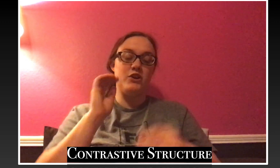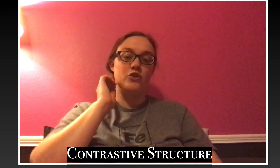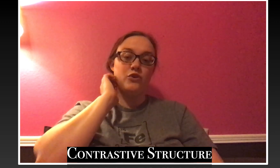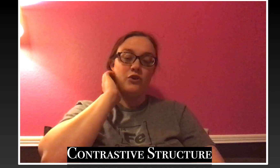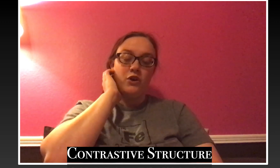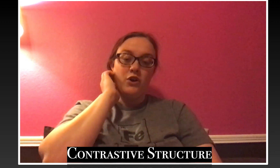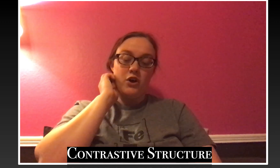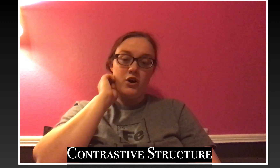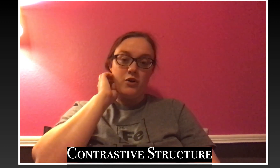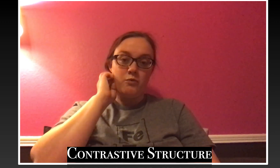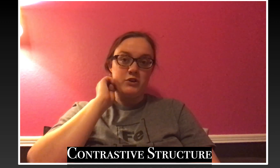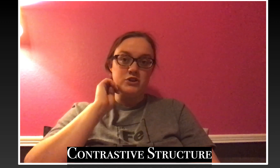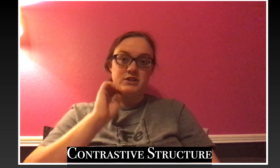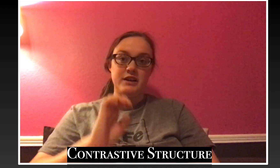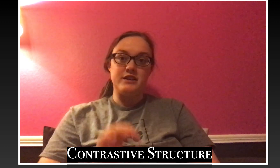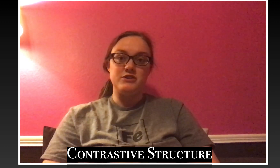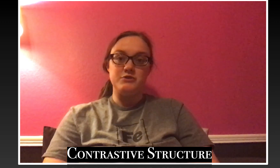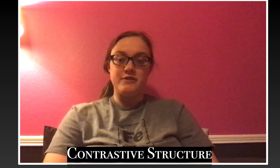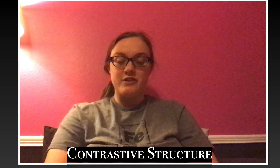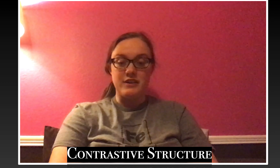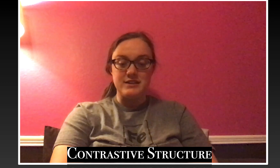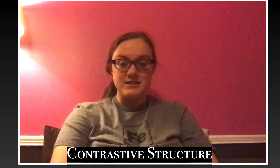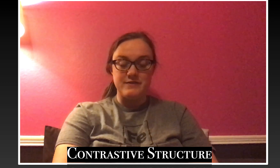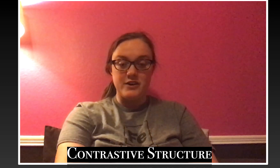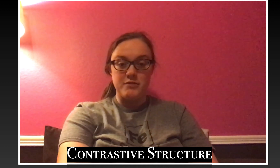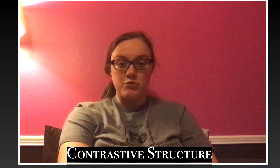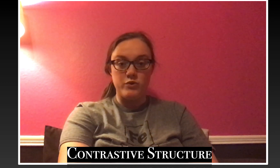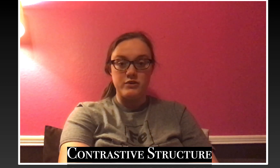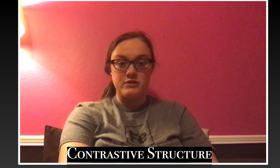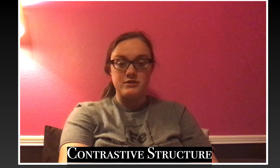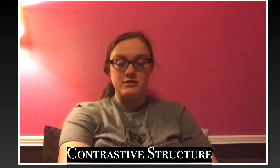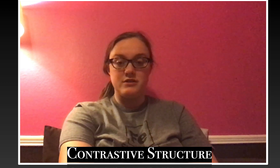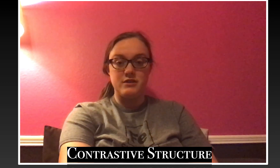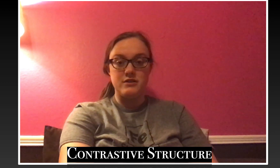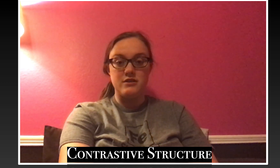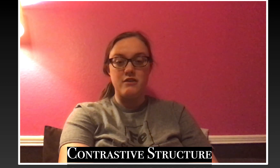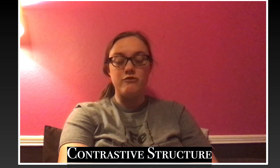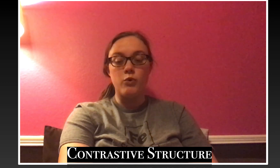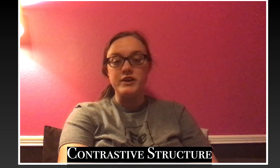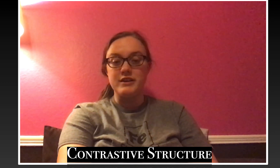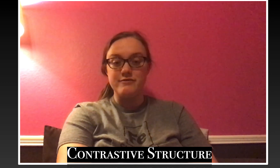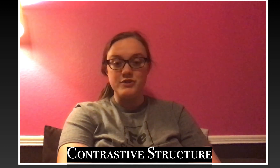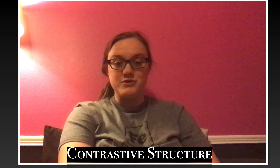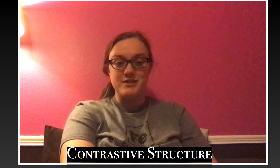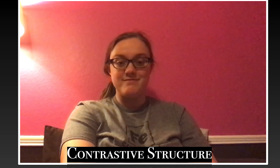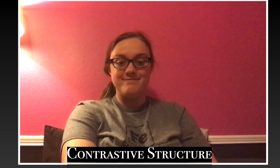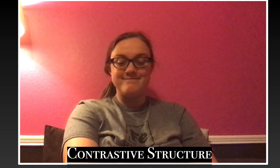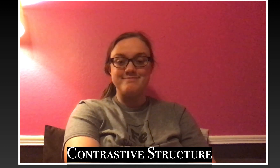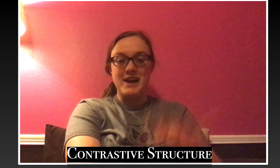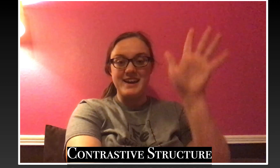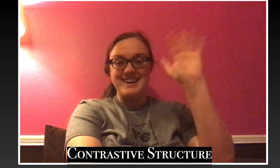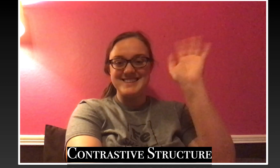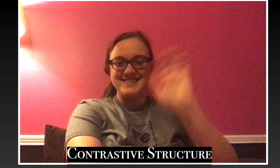middle when you're signing two different things. It's very important to avoid confusion. Bye, guys.